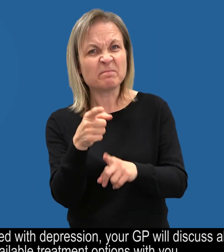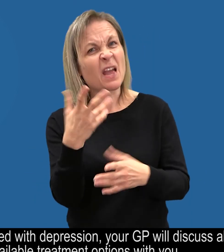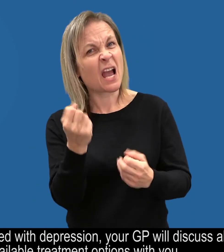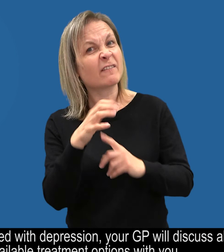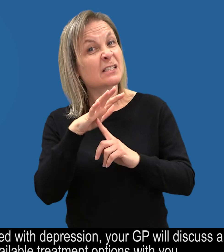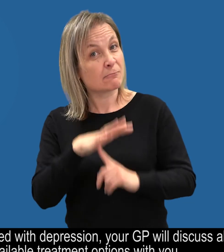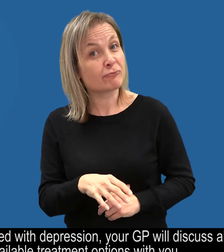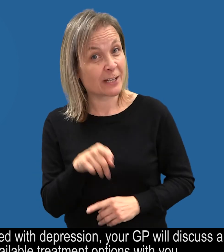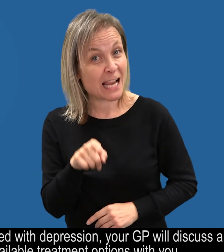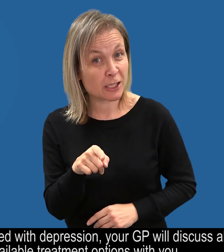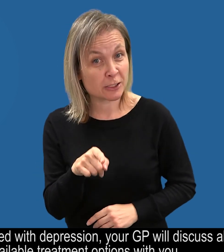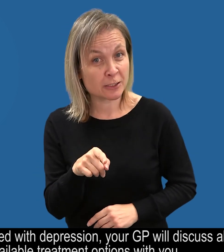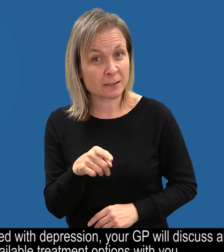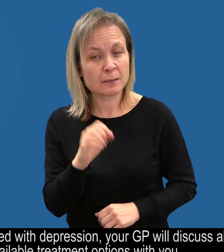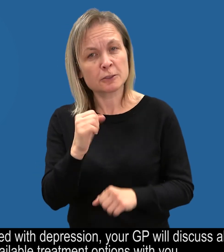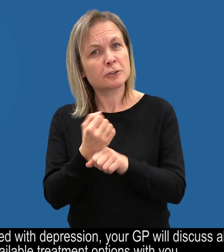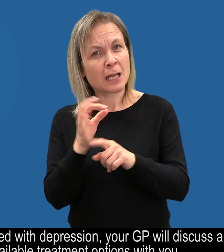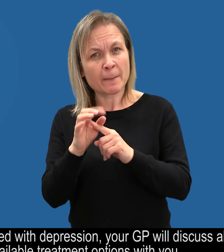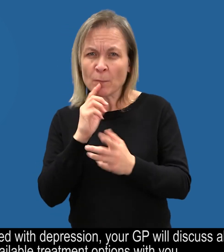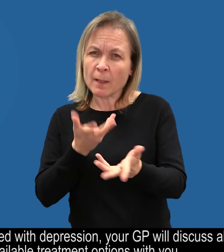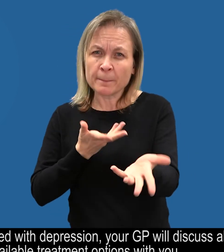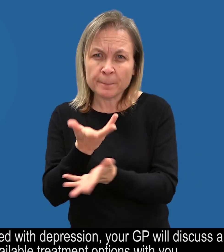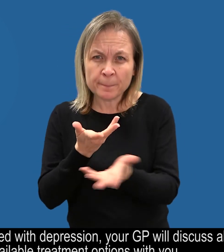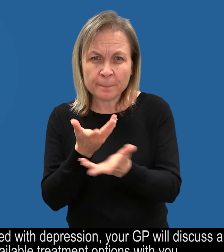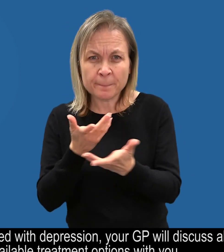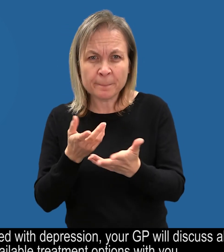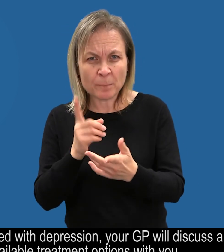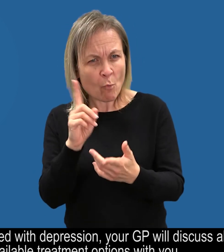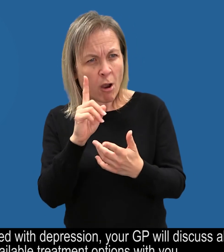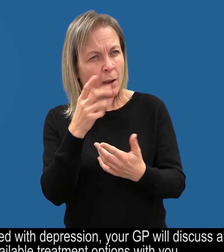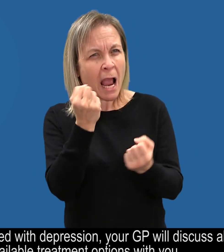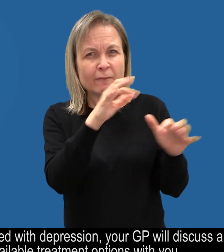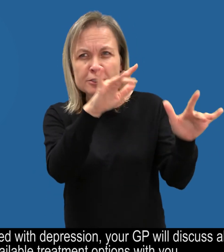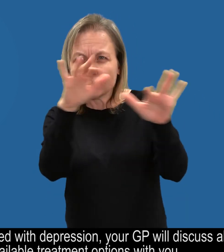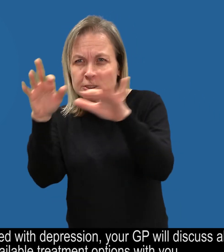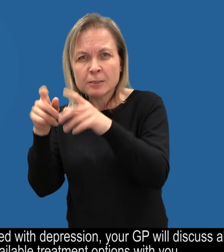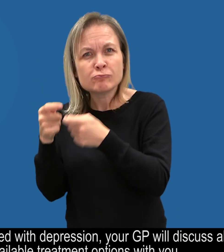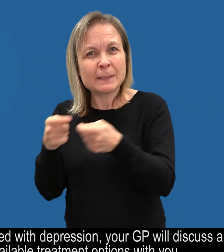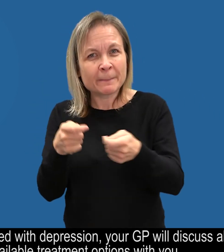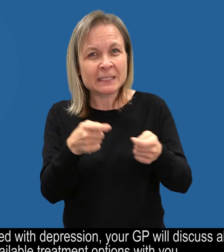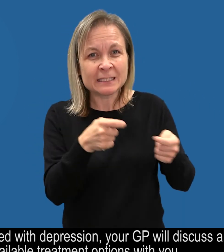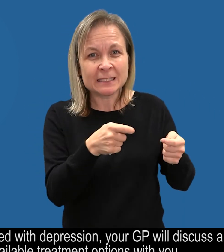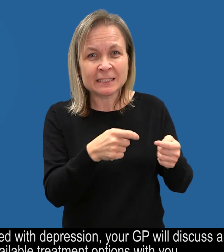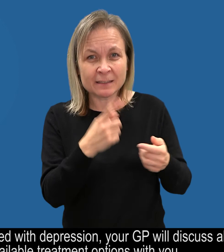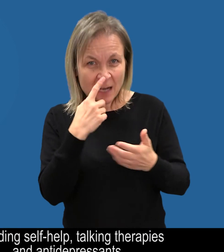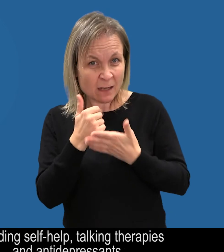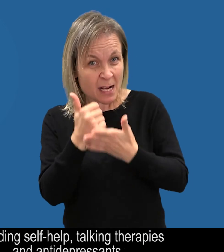If you are diagnosed with depression, your GP will discuss all of the available treatment options with you,